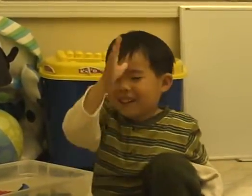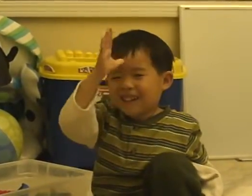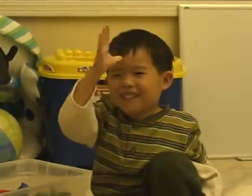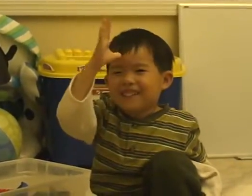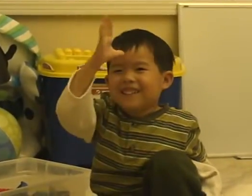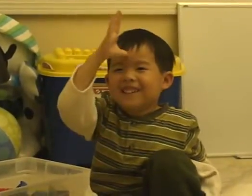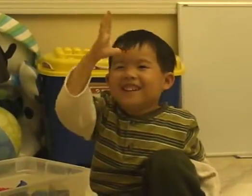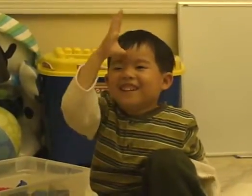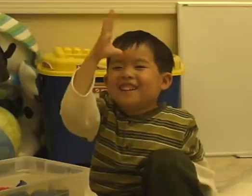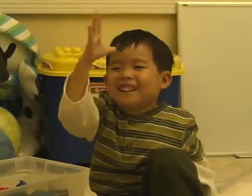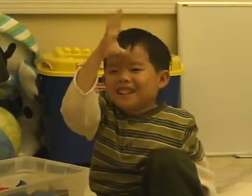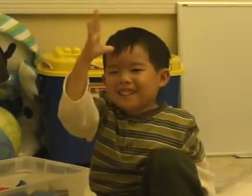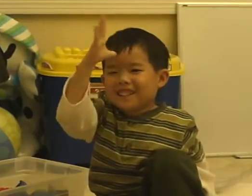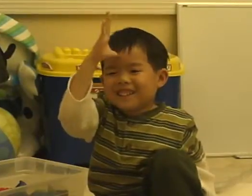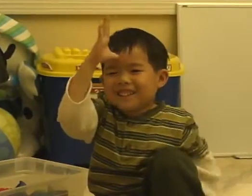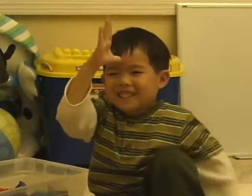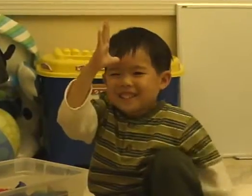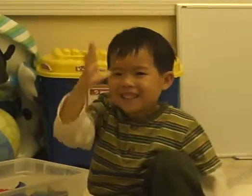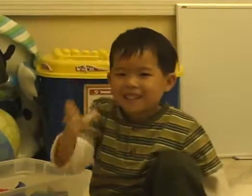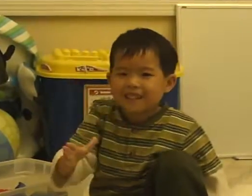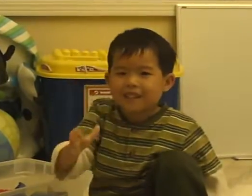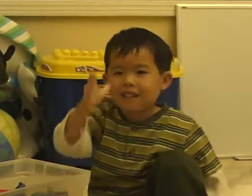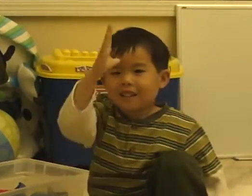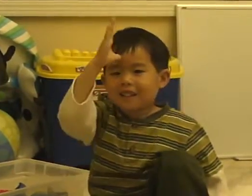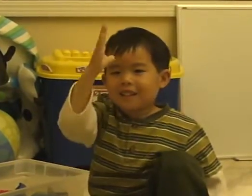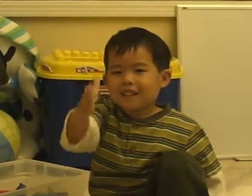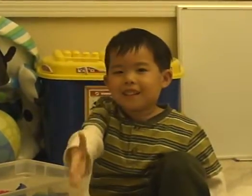No, no. Grandpa. How do you say?